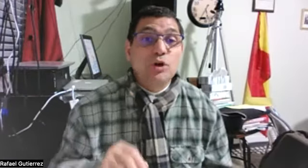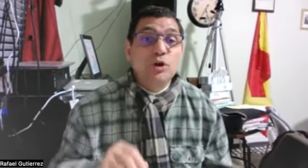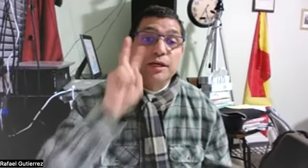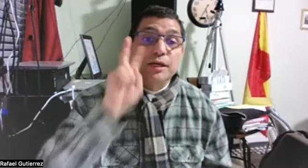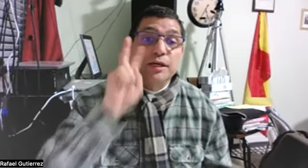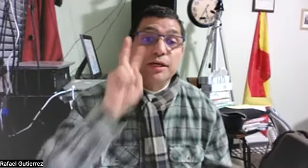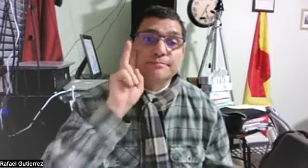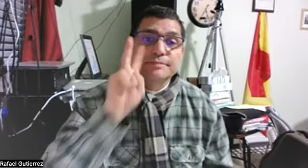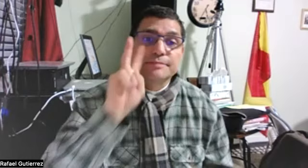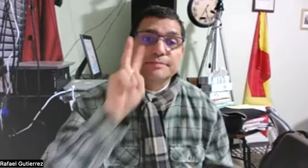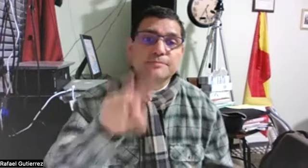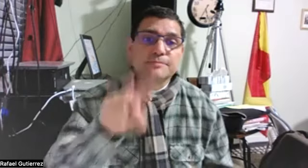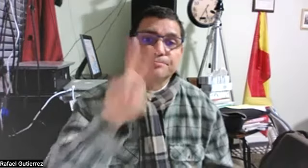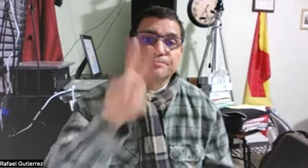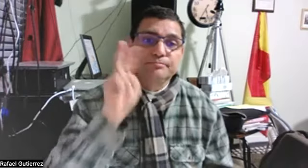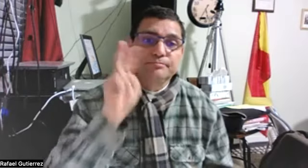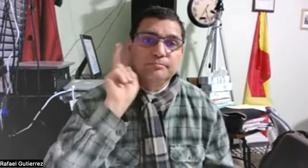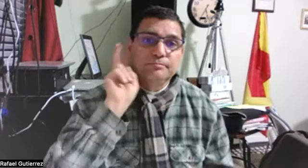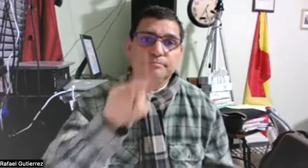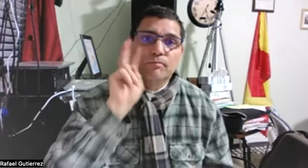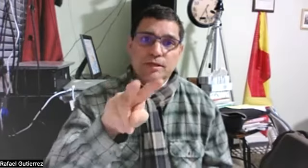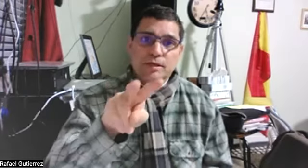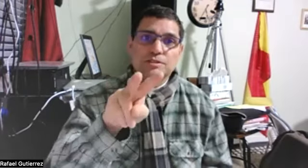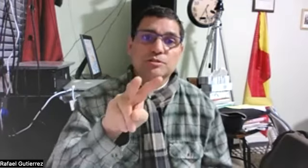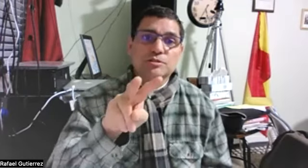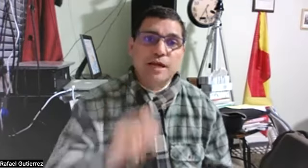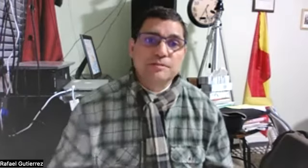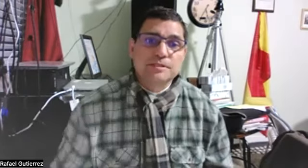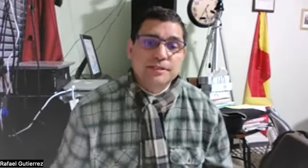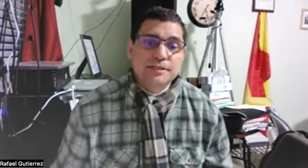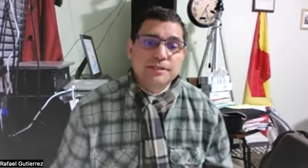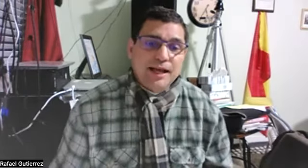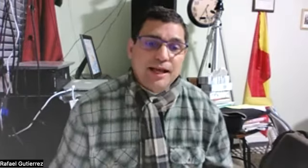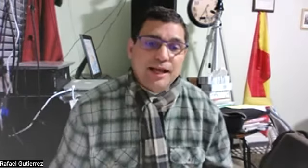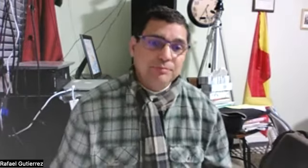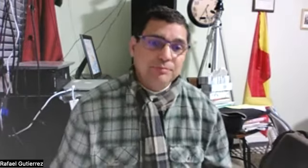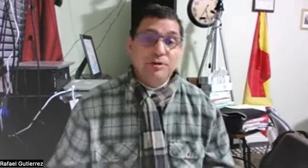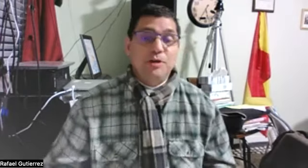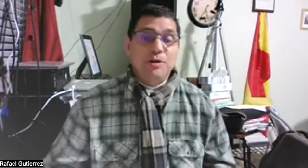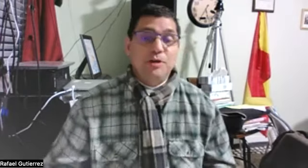looking is like this. You see, two times. So here we got